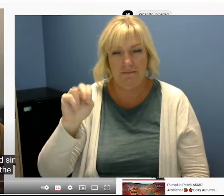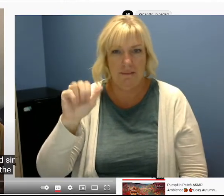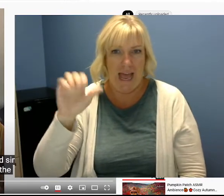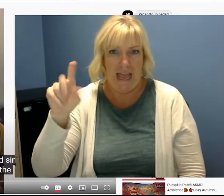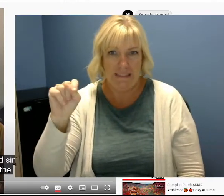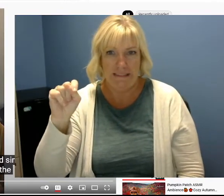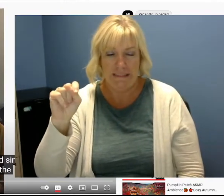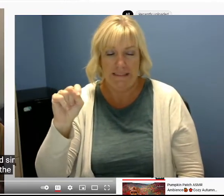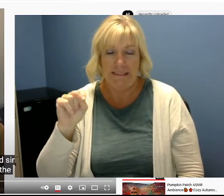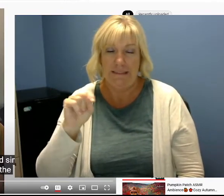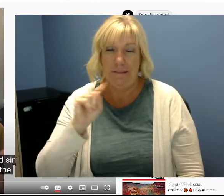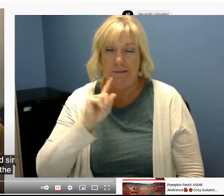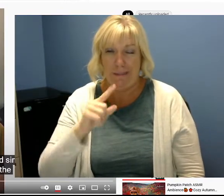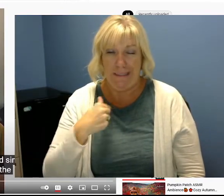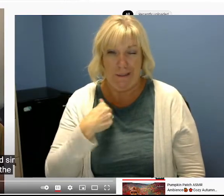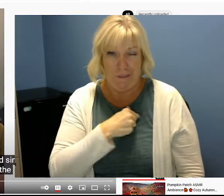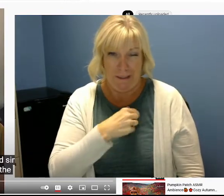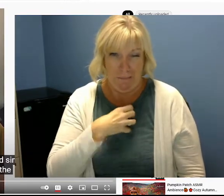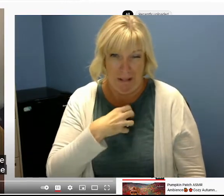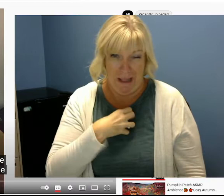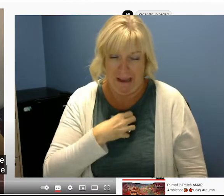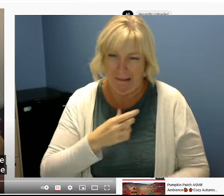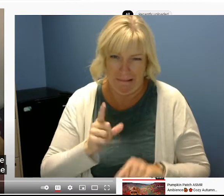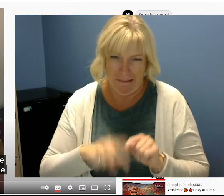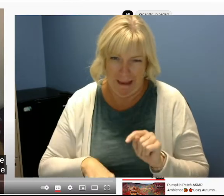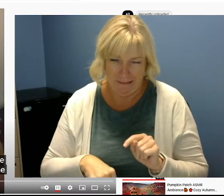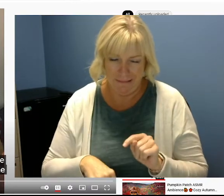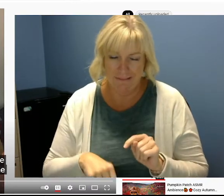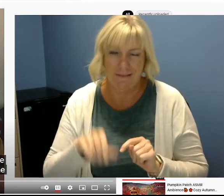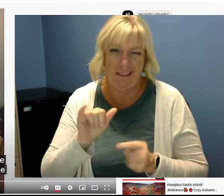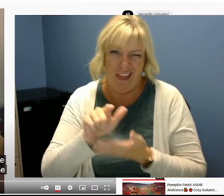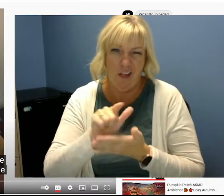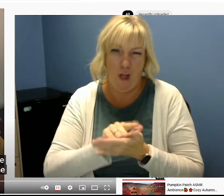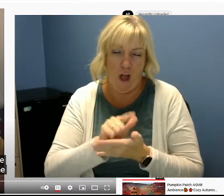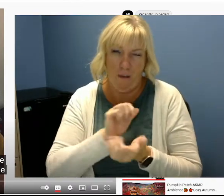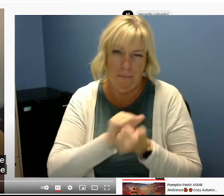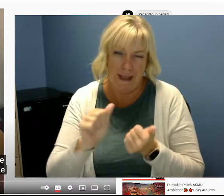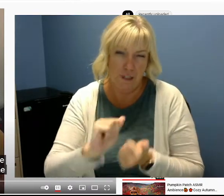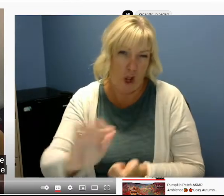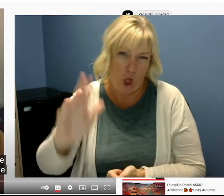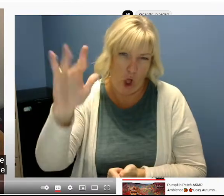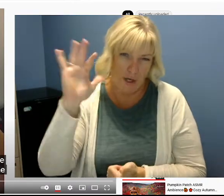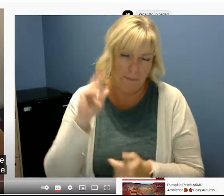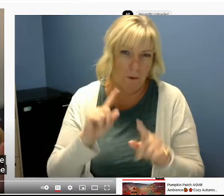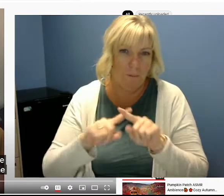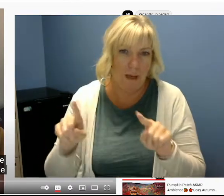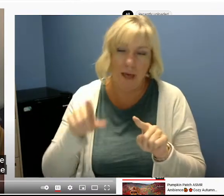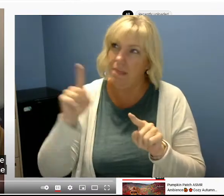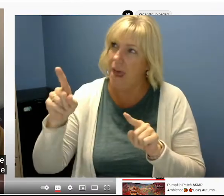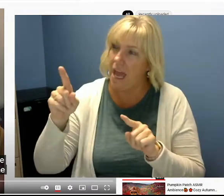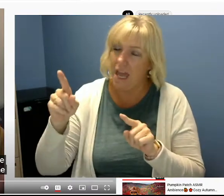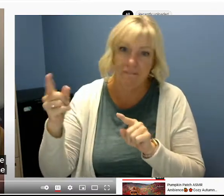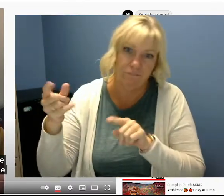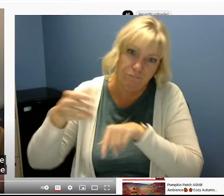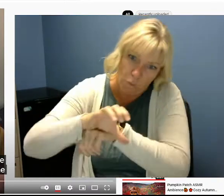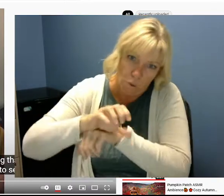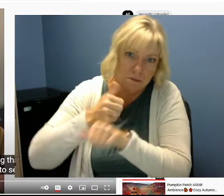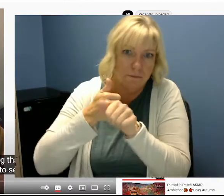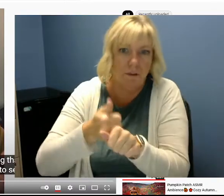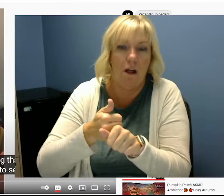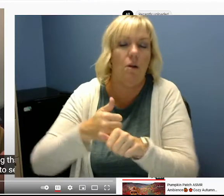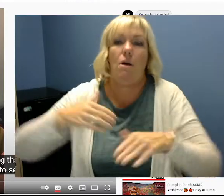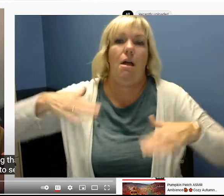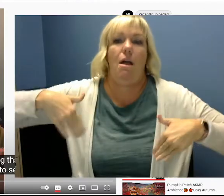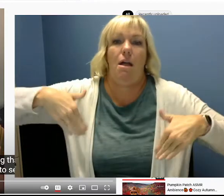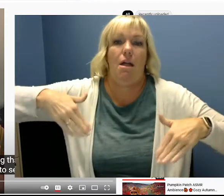have been around since pretty much the beginning of the colonies. They just situate the colonial relationship, right? The